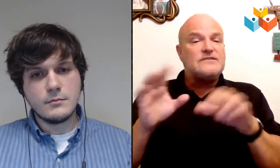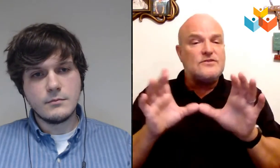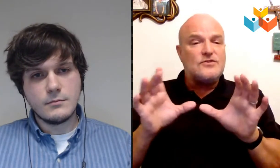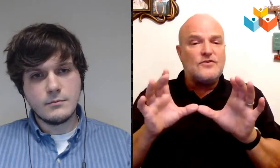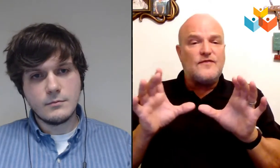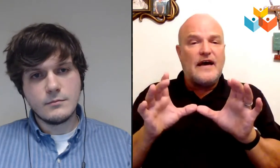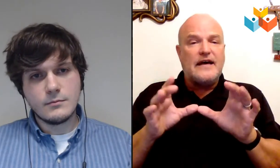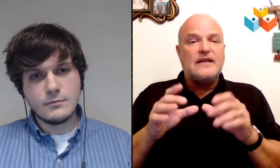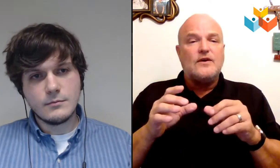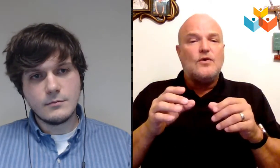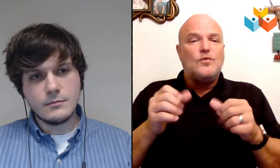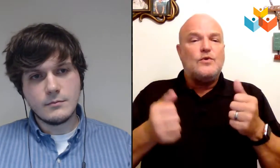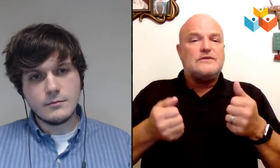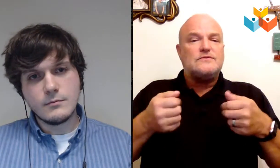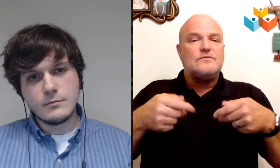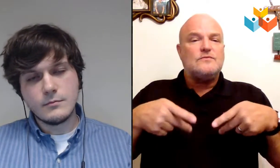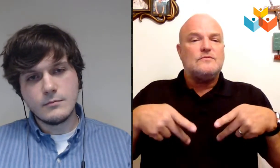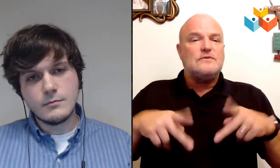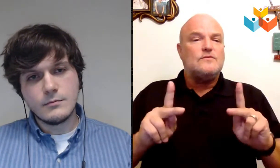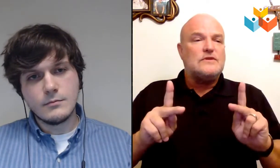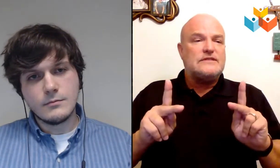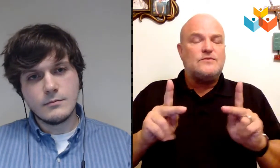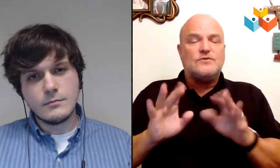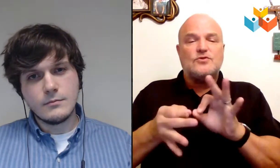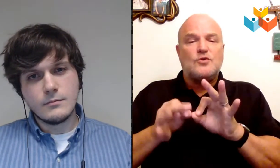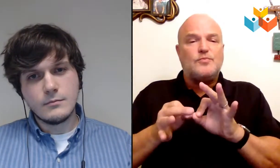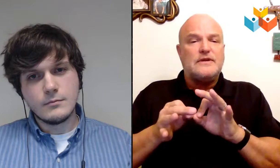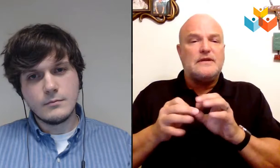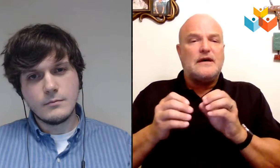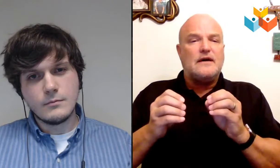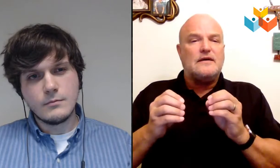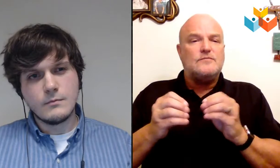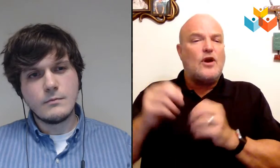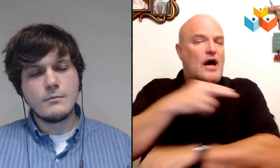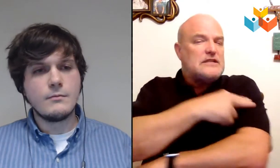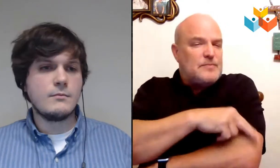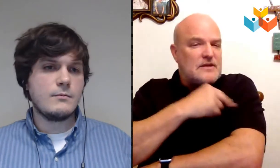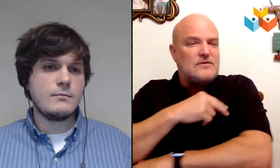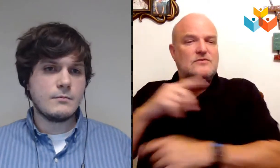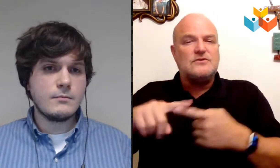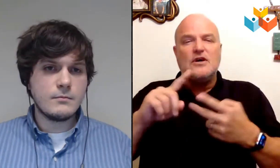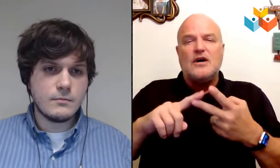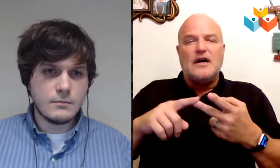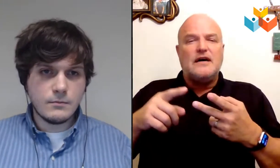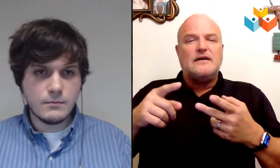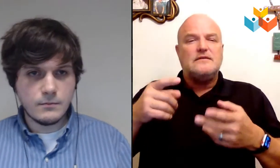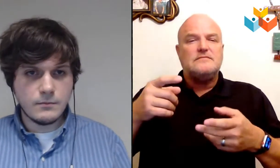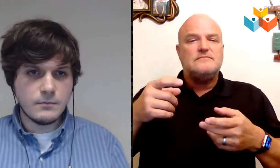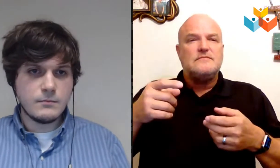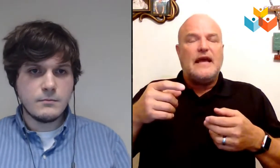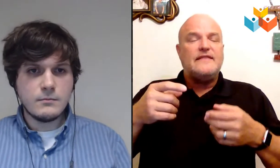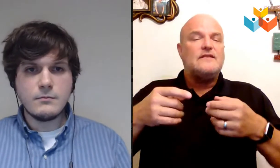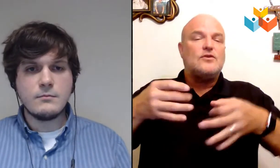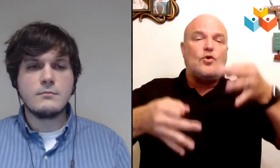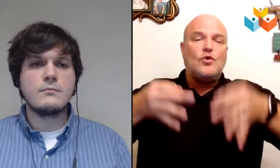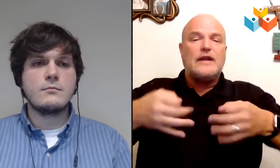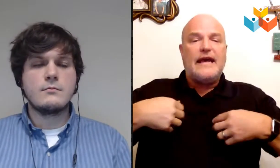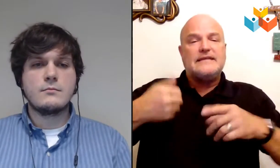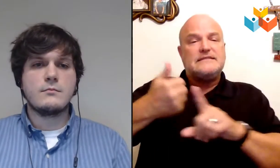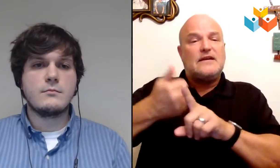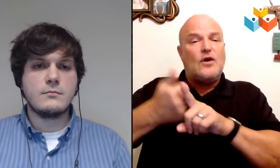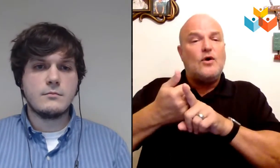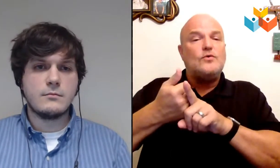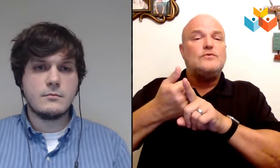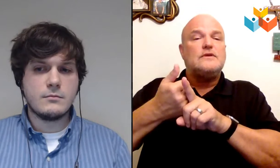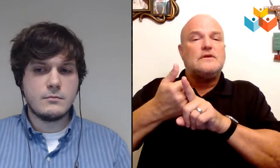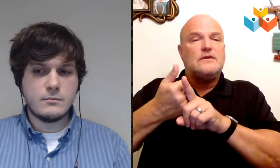the nationally certified, which will let you interpret more hospitals. And then the court